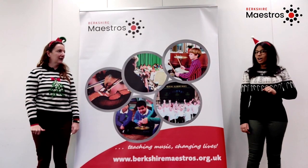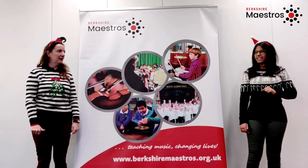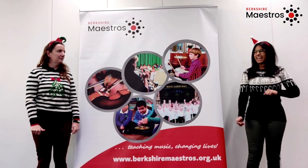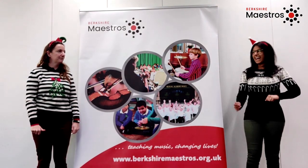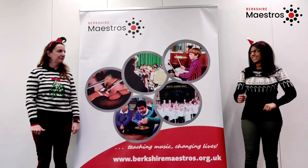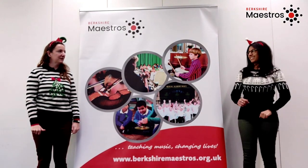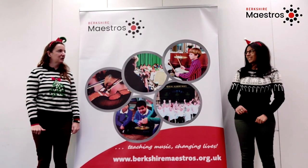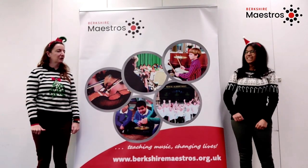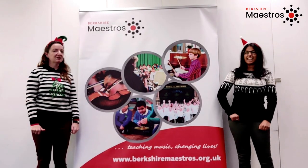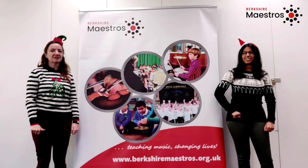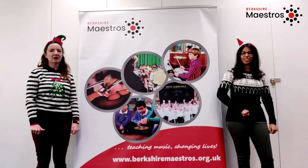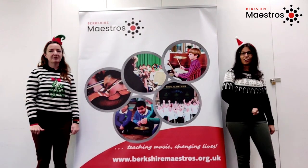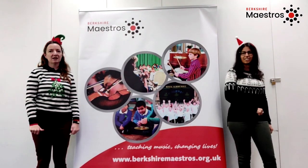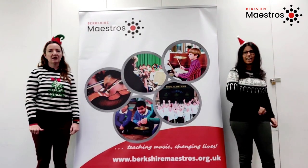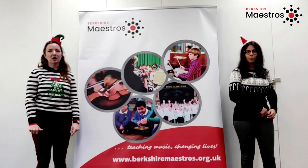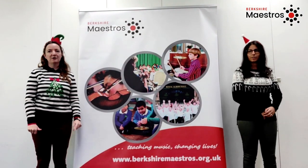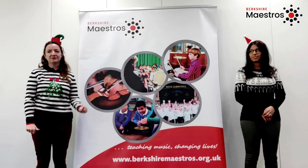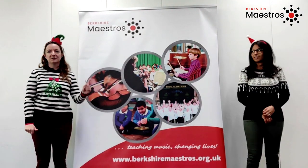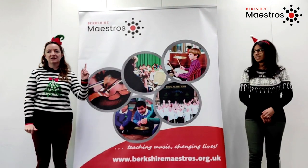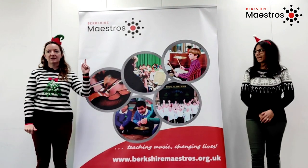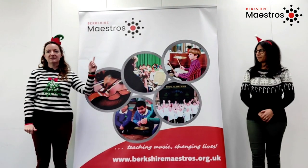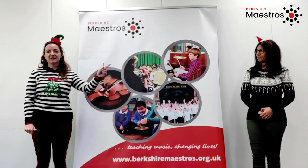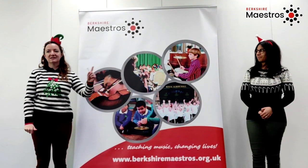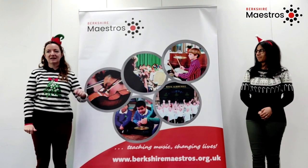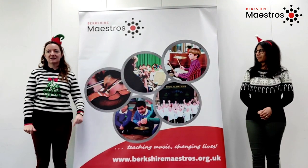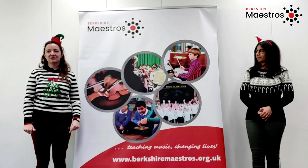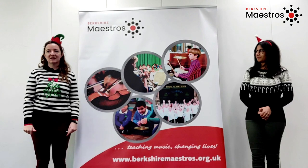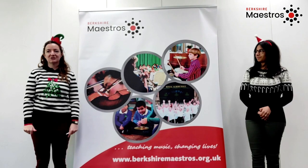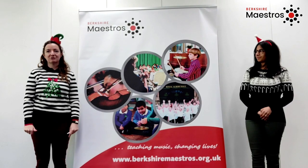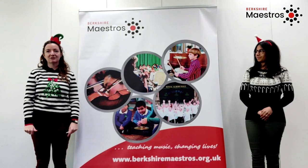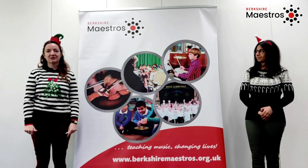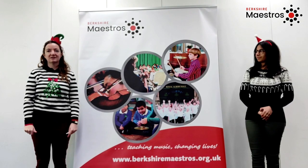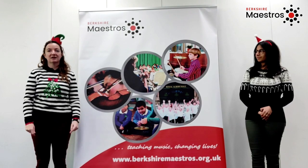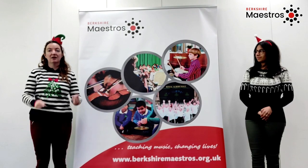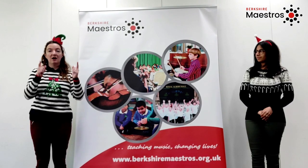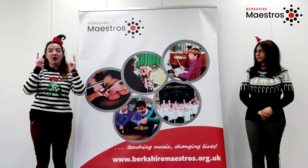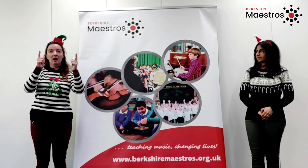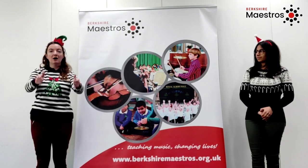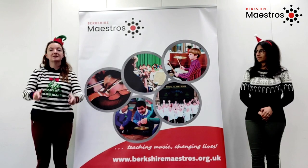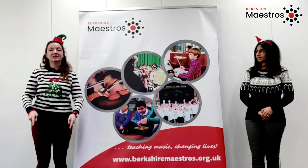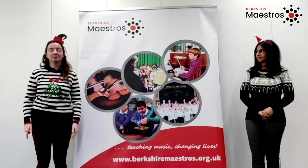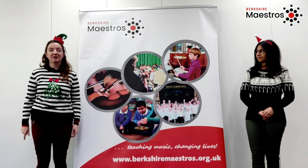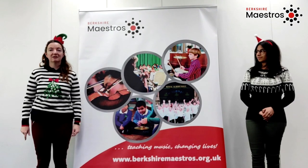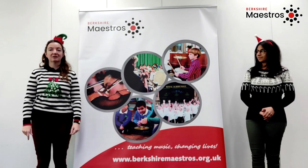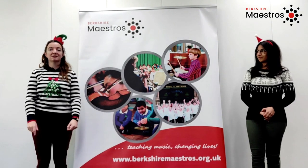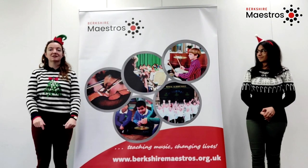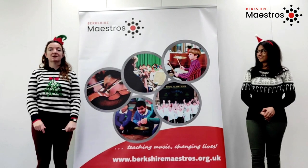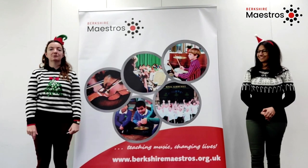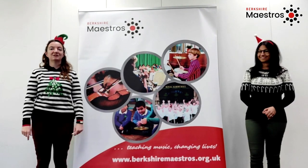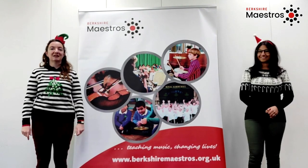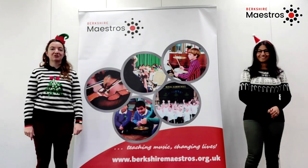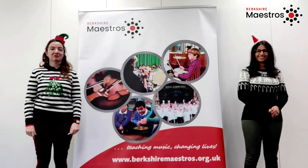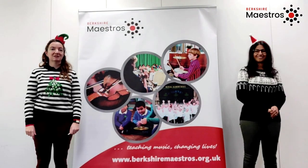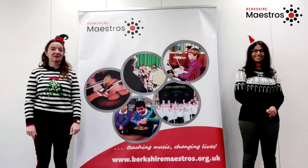Okay. Yes. You're going to start again. And we'll after start they've again. Said Dasher and Dancer, our team are then going to start with Dasher and